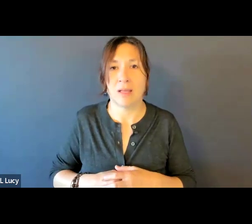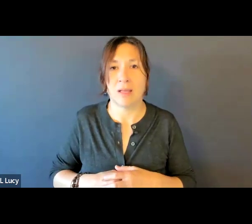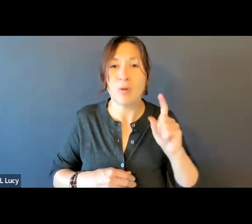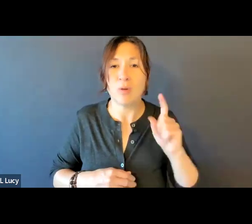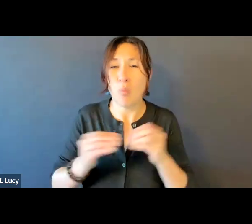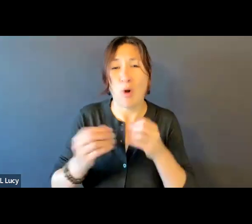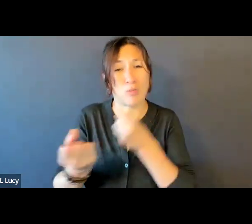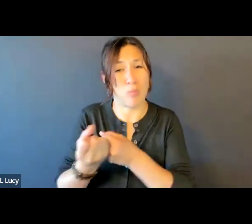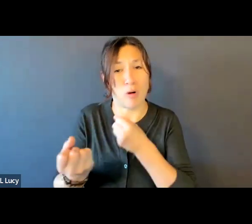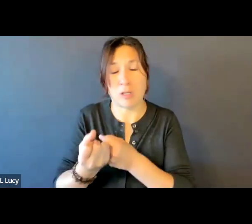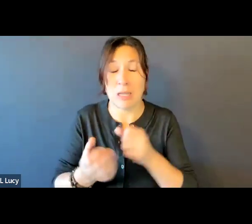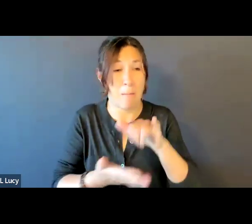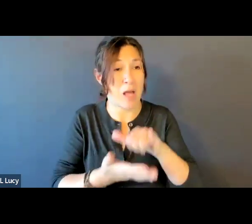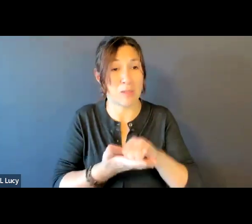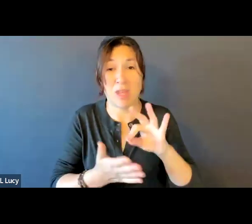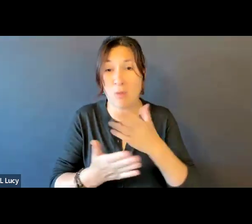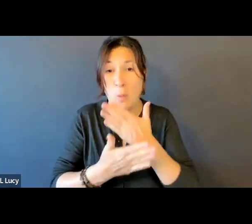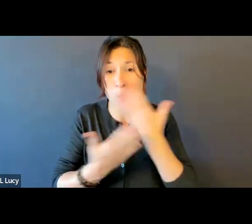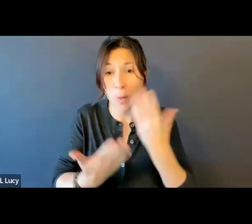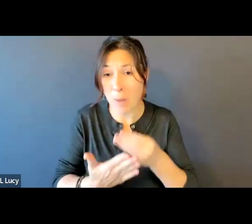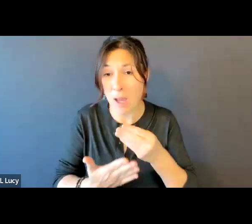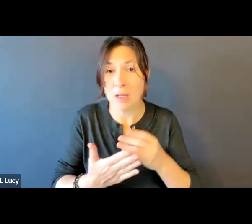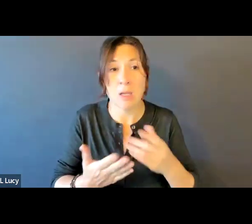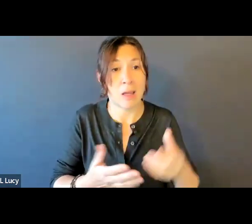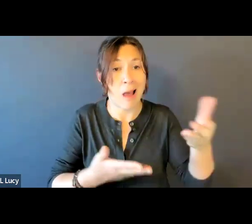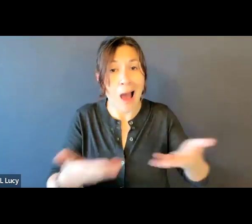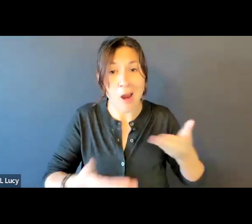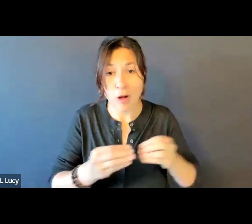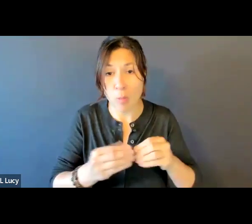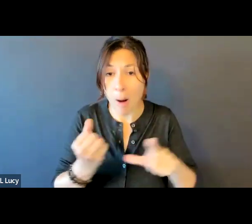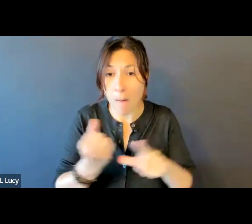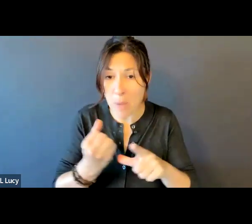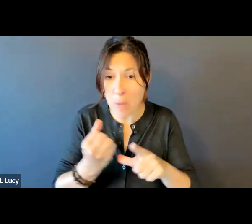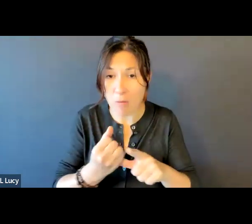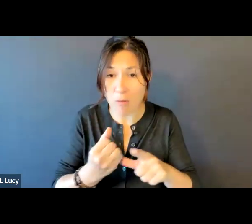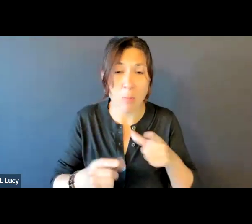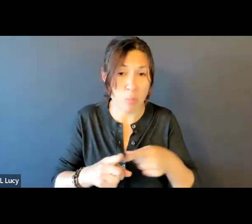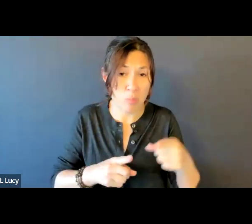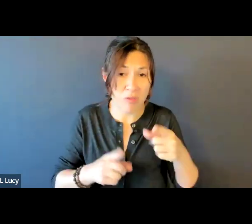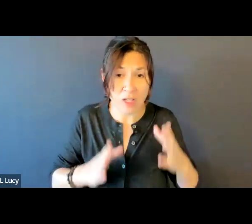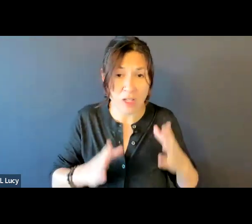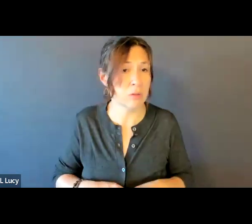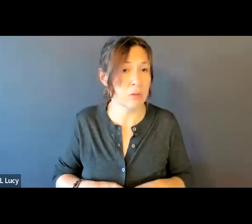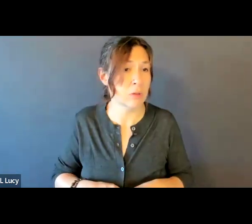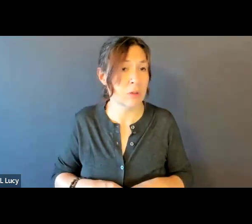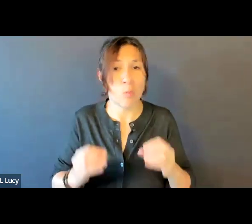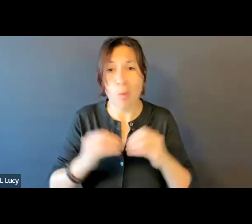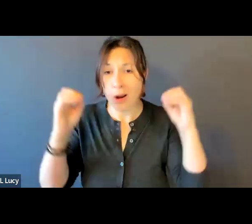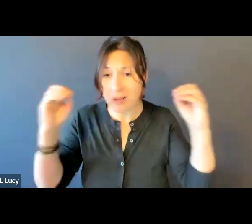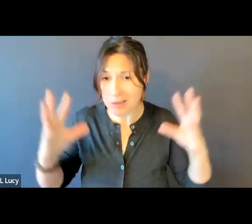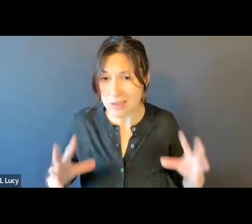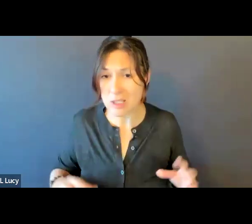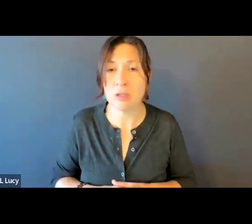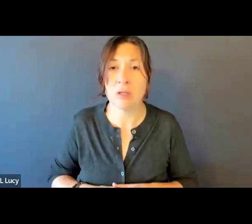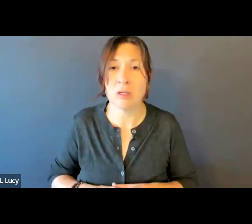supports, whether that is additional paraprofessionals, whether that is additional educators within the space. It is absolutely necessary